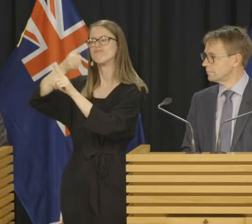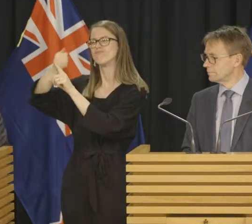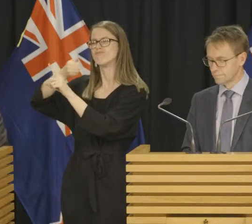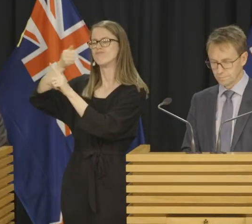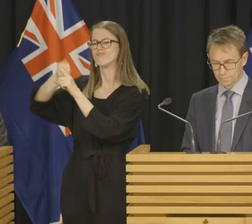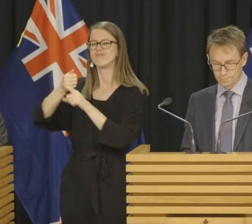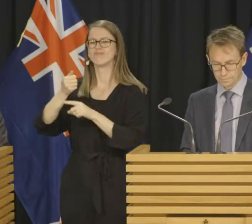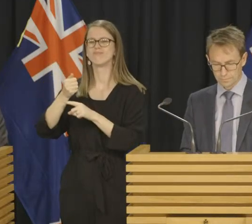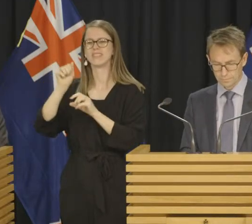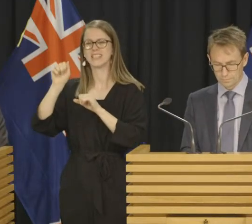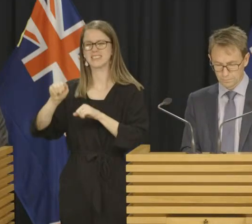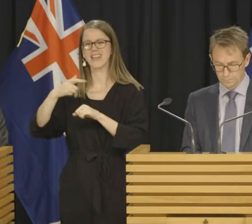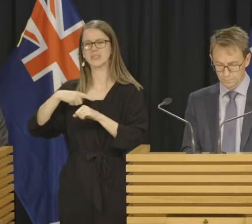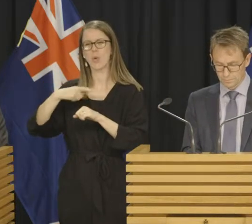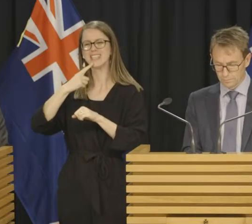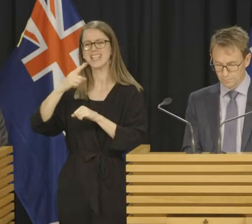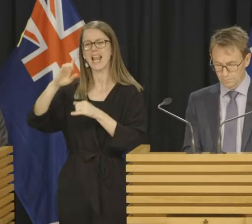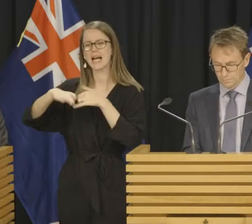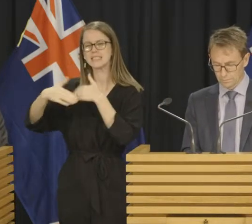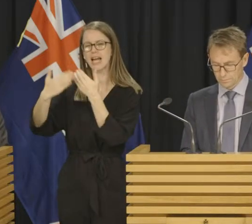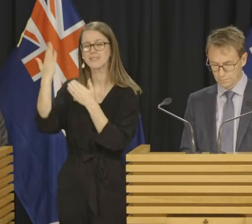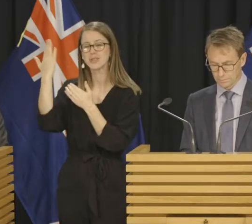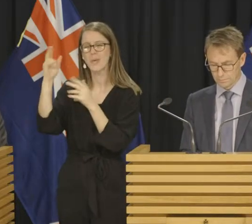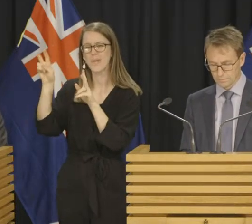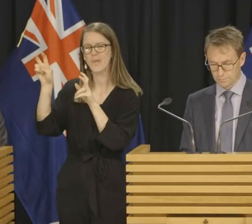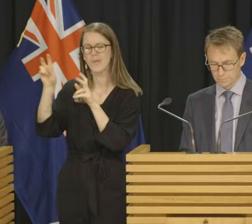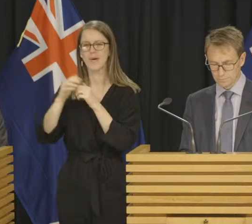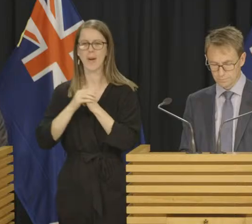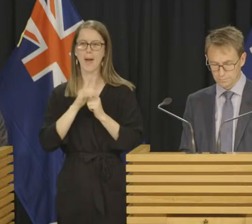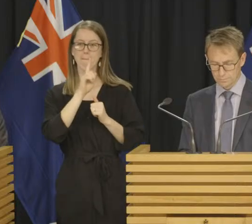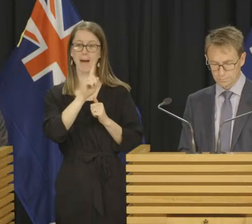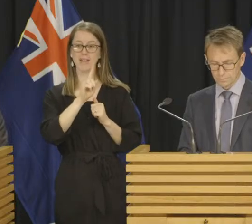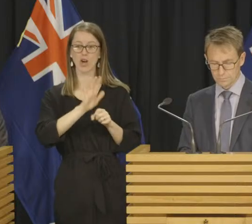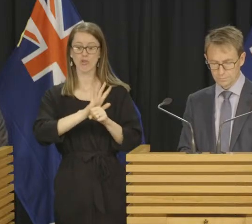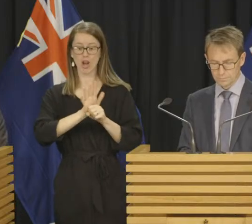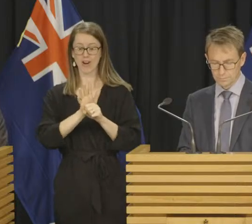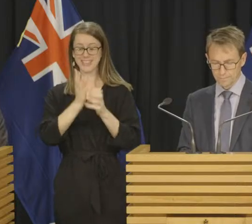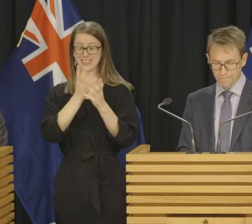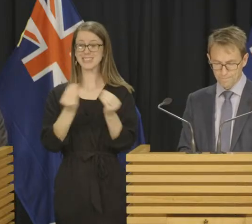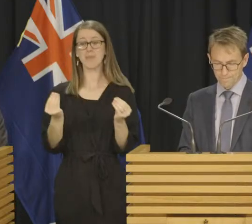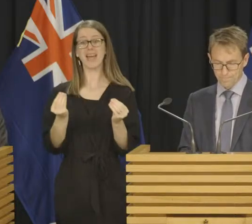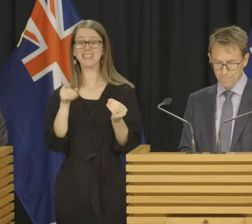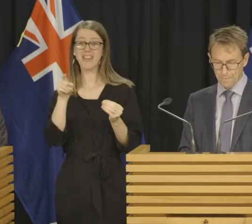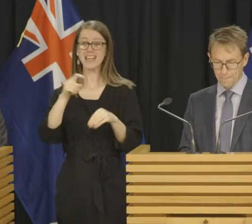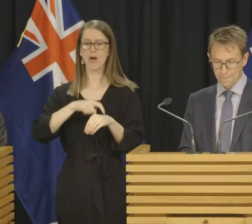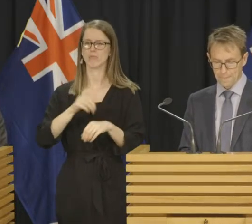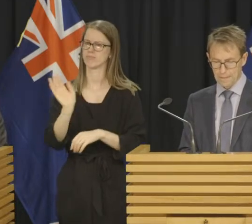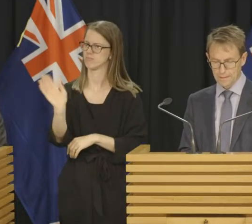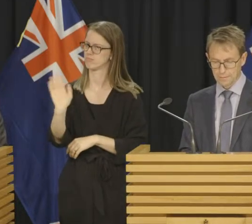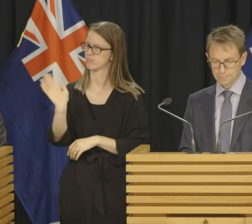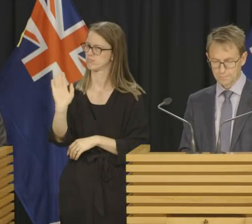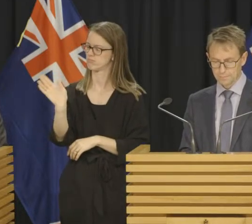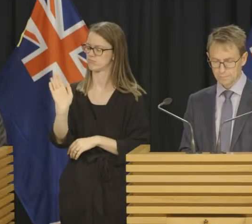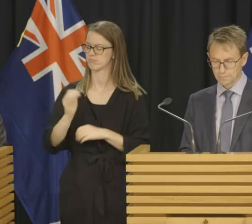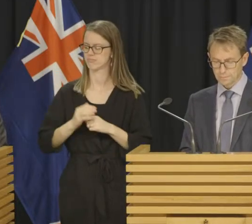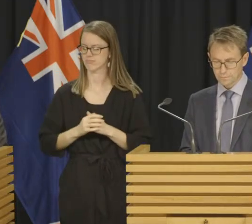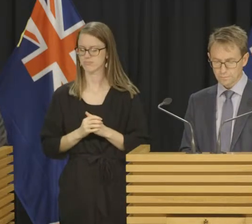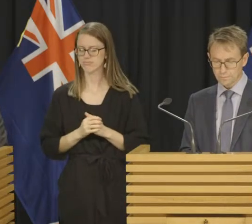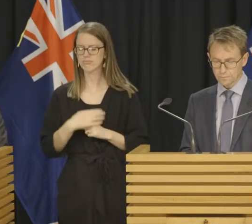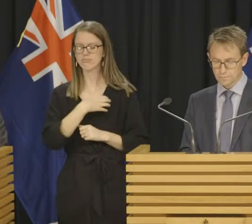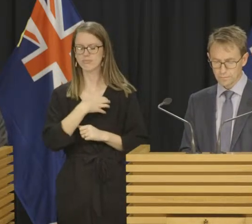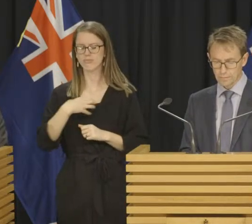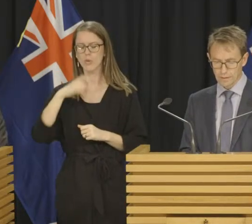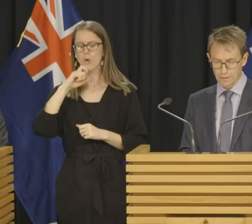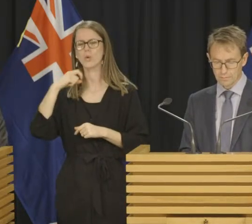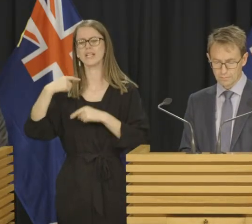COVID-19 virus won't be taking 6 weeks off while we do that. As a government, we will continue to